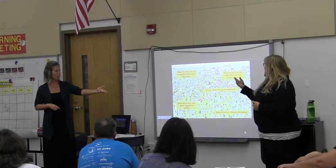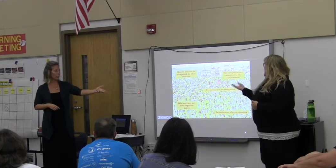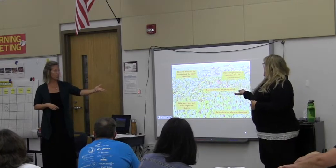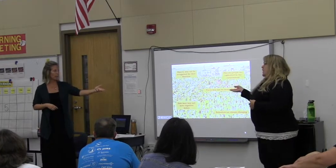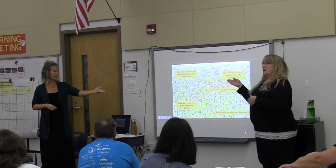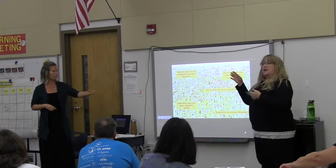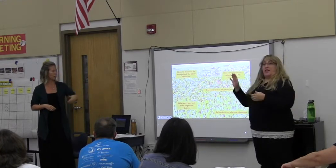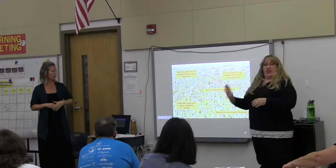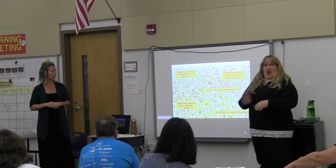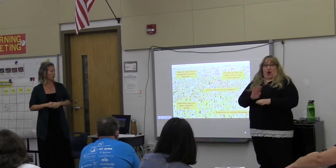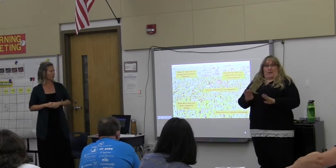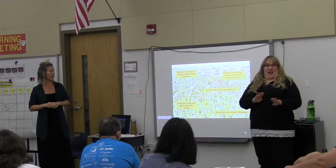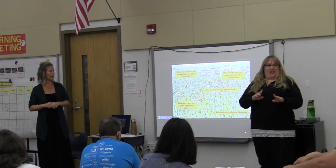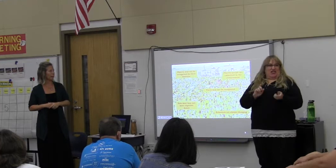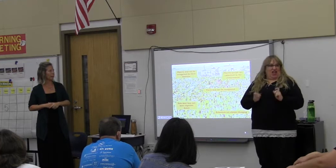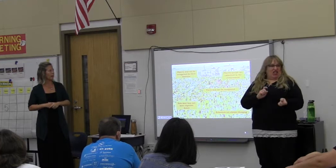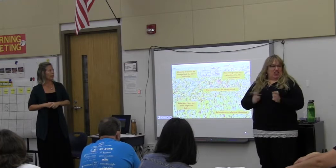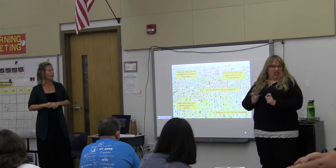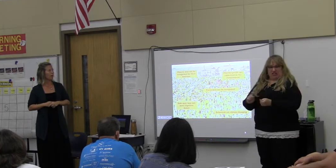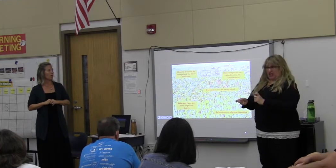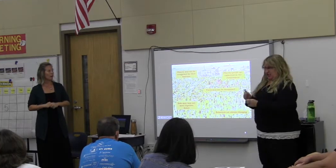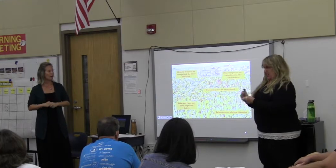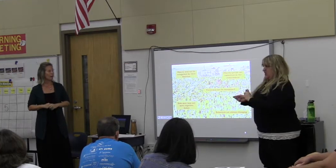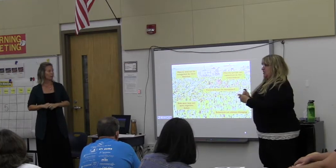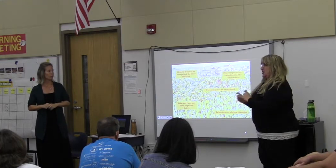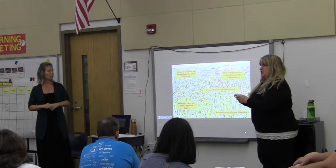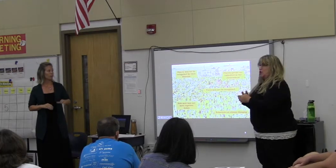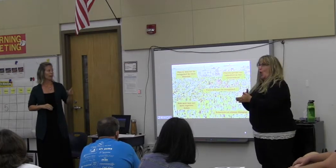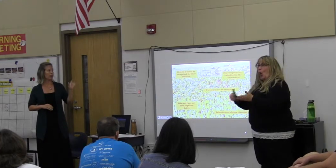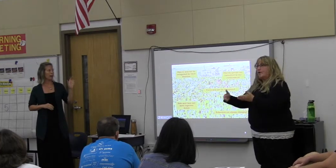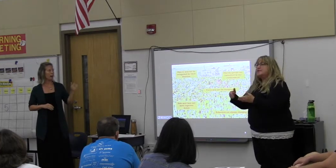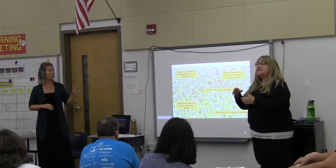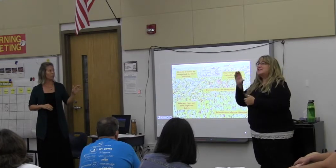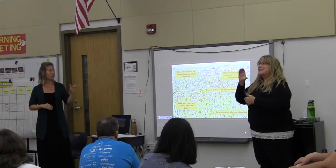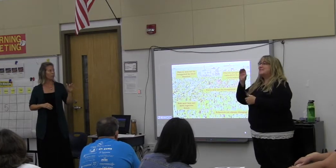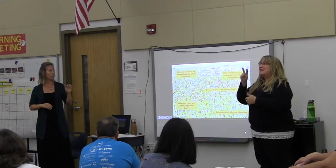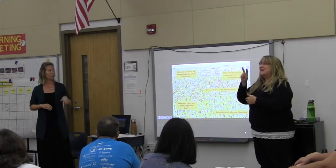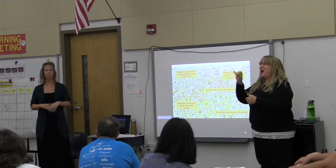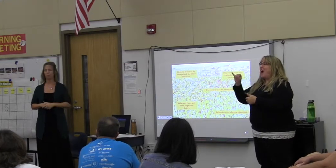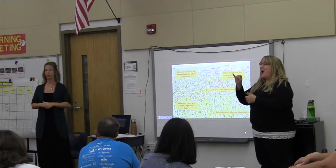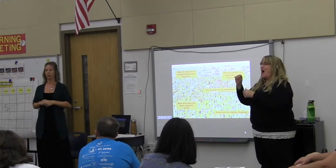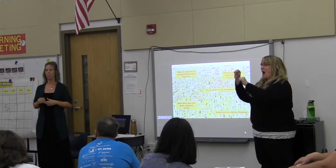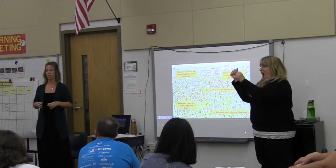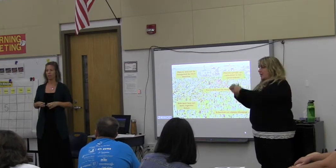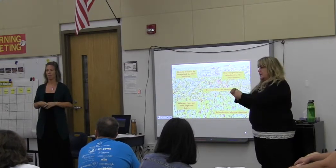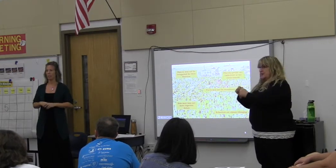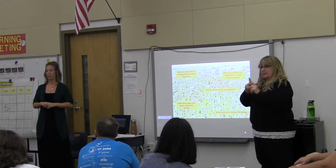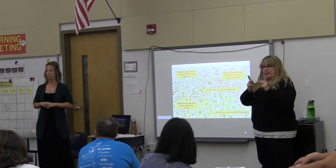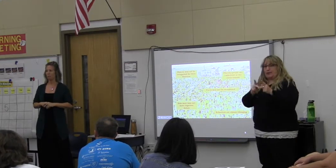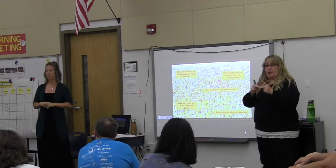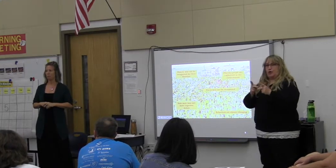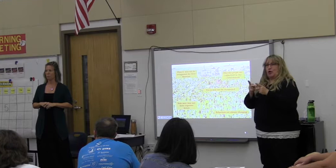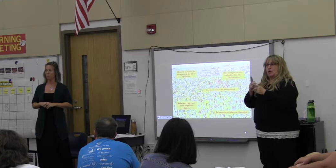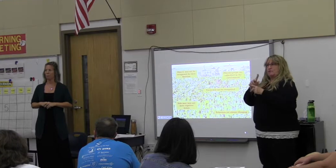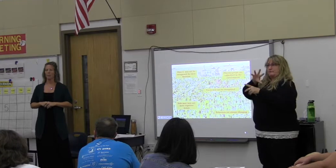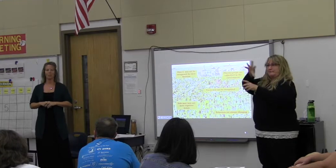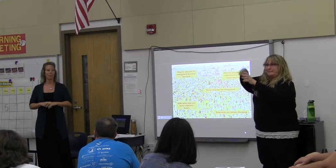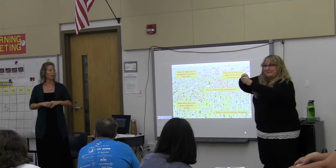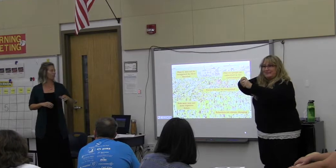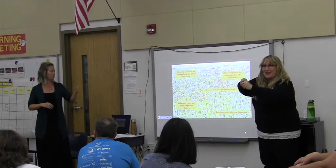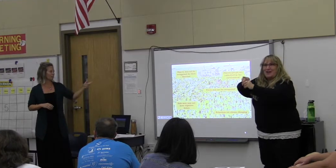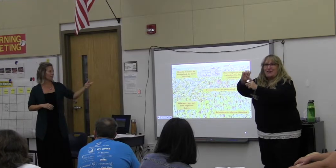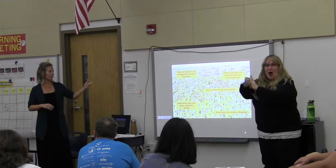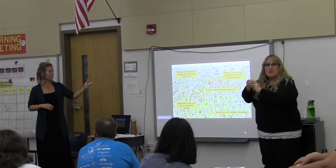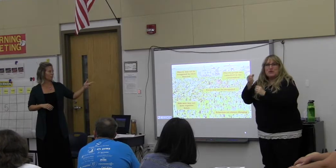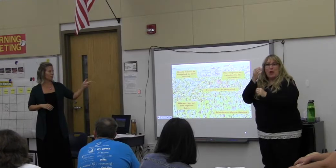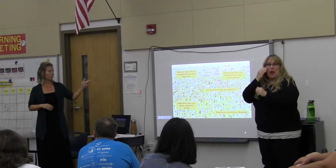always changing. We kind of just talked about that. And oftentimes with CVI, objects and people are embedded into the environment.